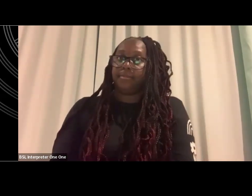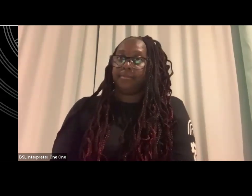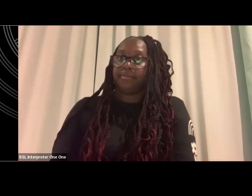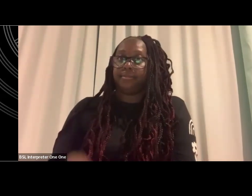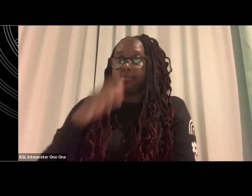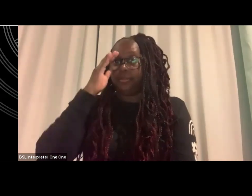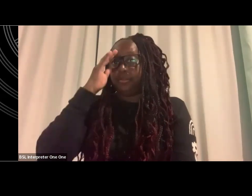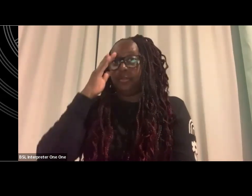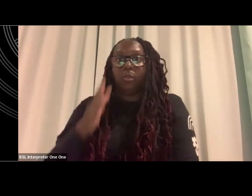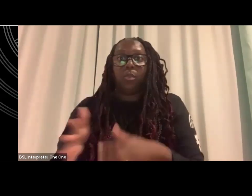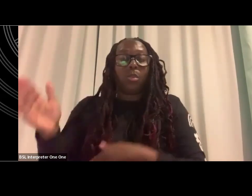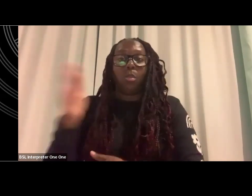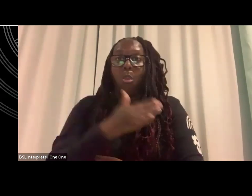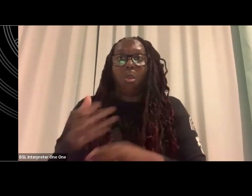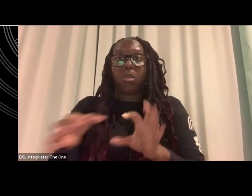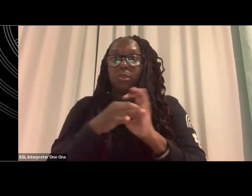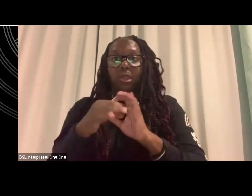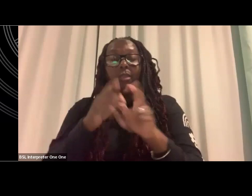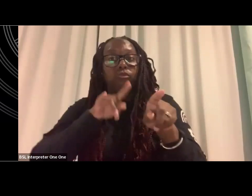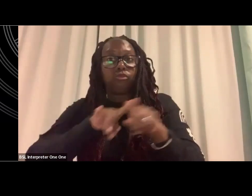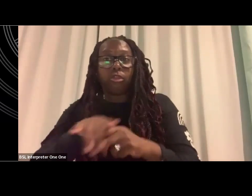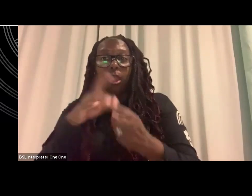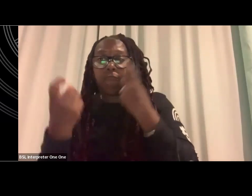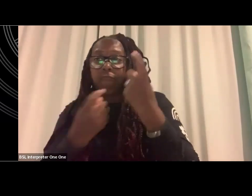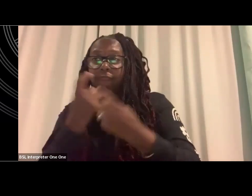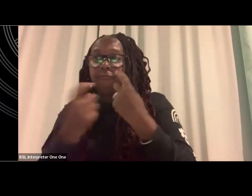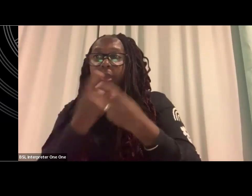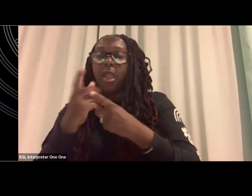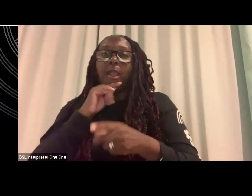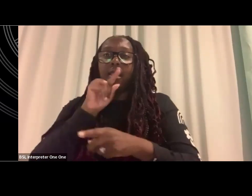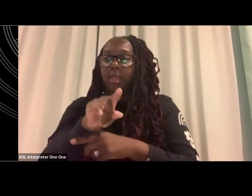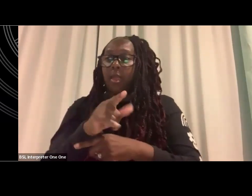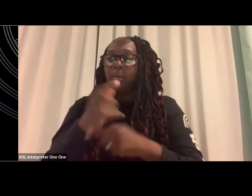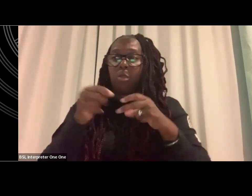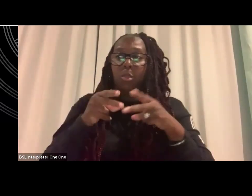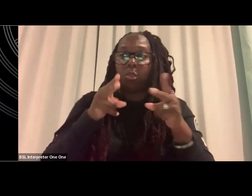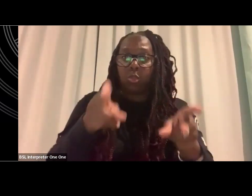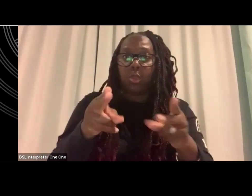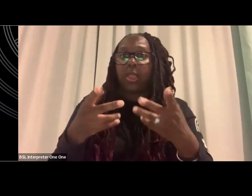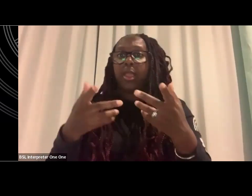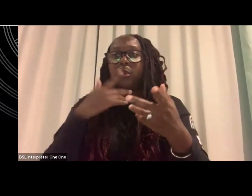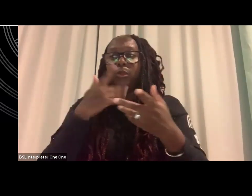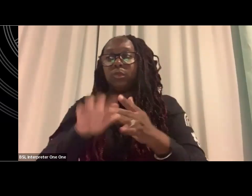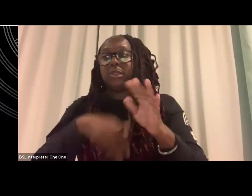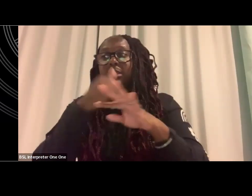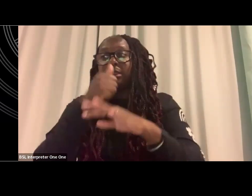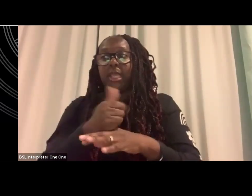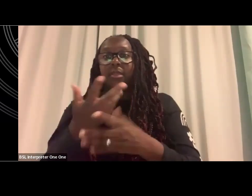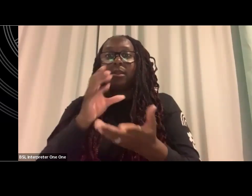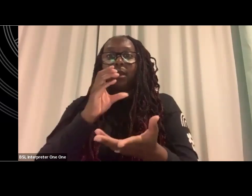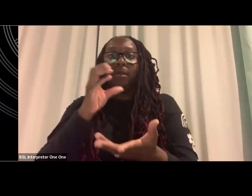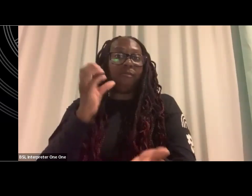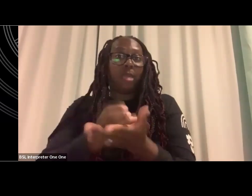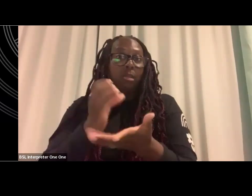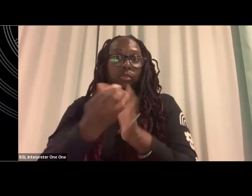We are all united on trying to find the gateway to creating fundamental